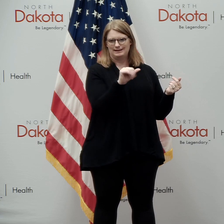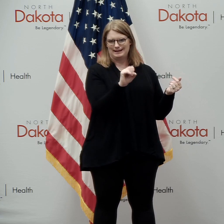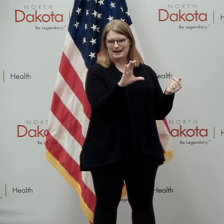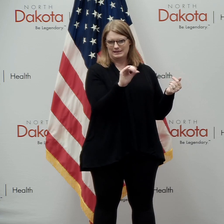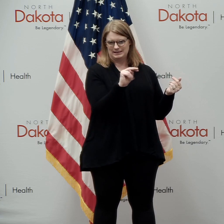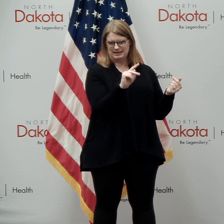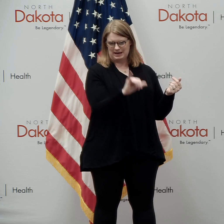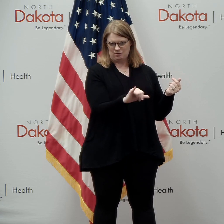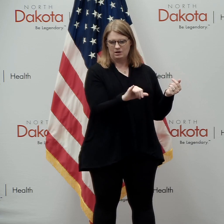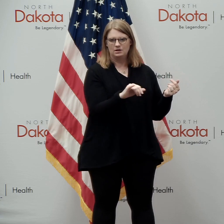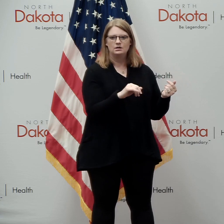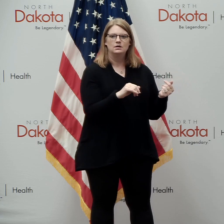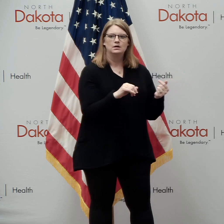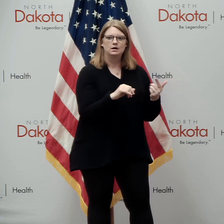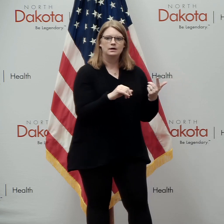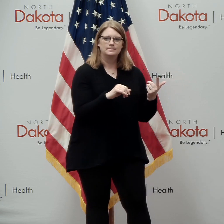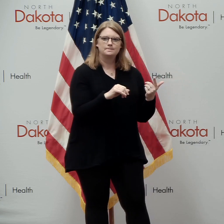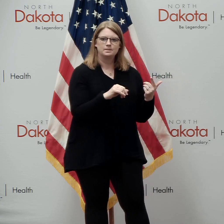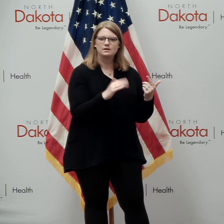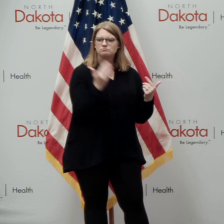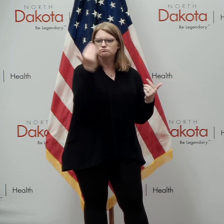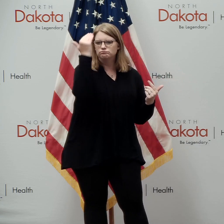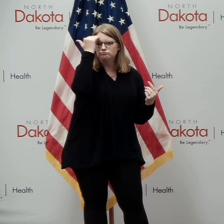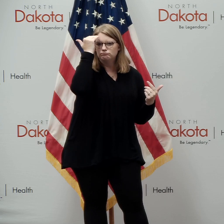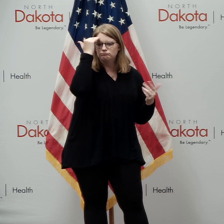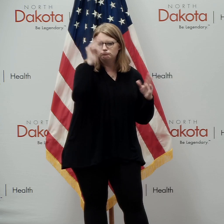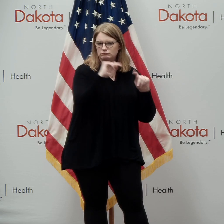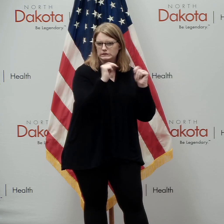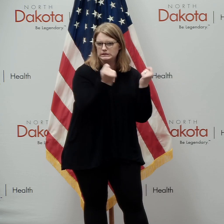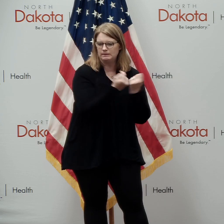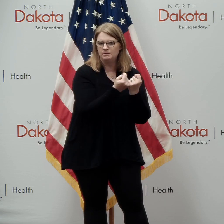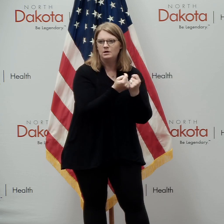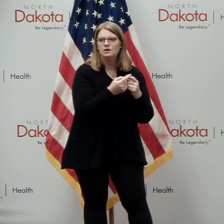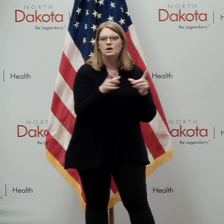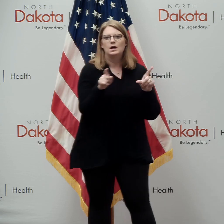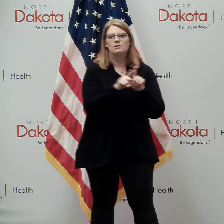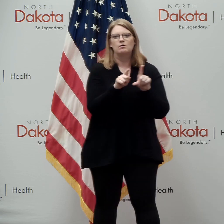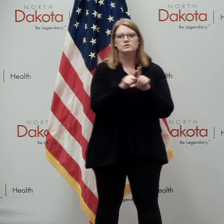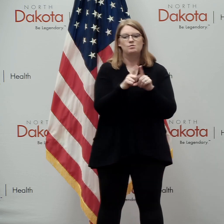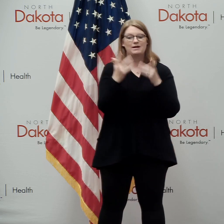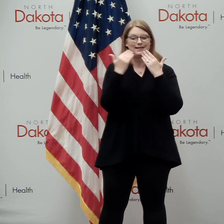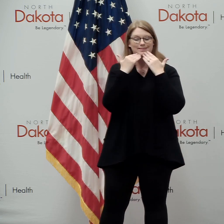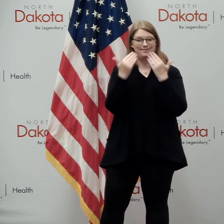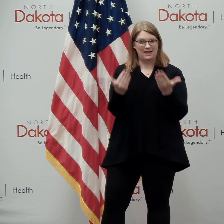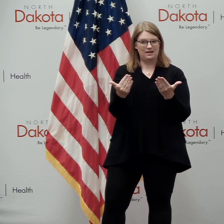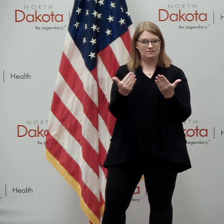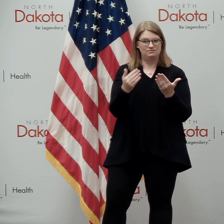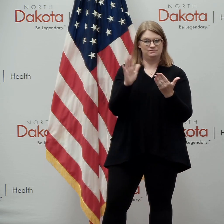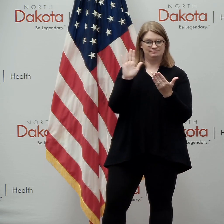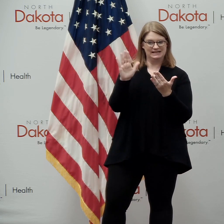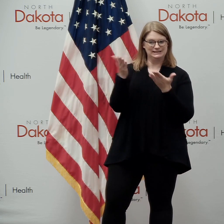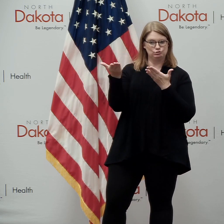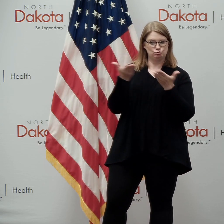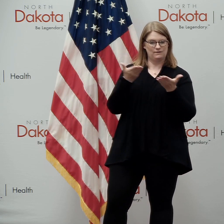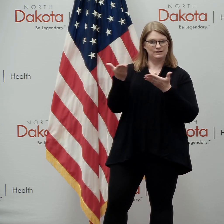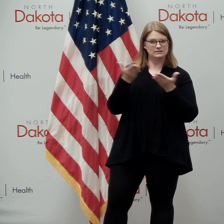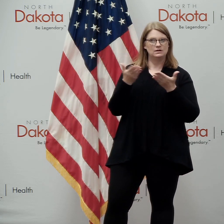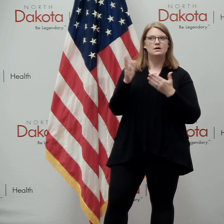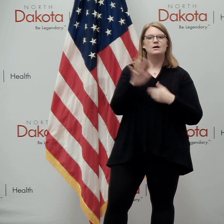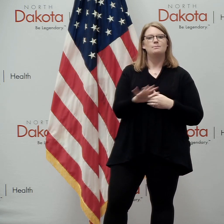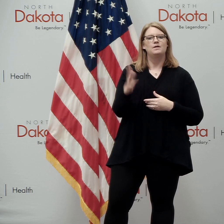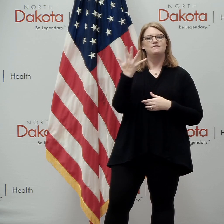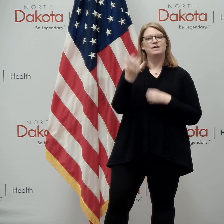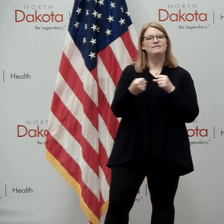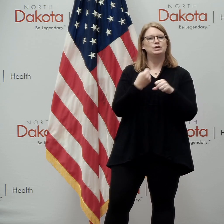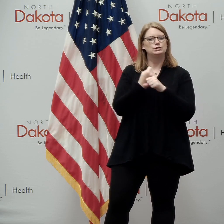County with that. So he's been familiar to our team. In addition to that, I want to thank him for his service because, again, about 5 years